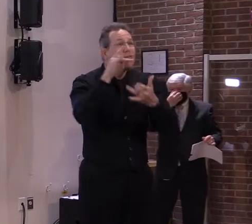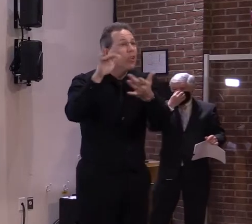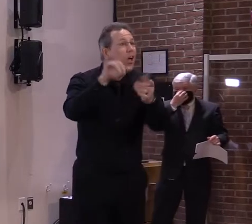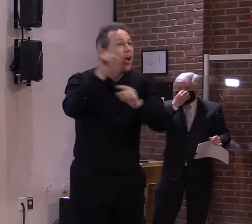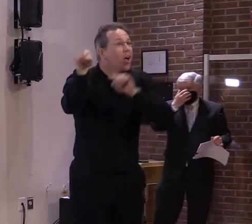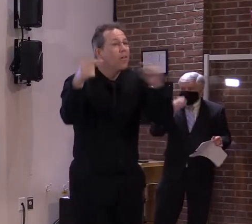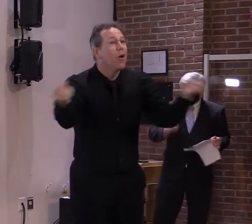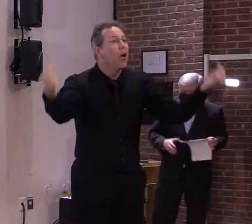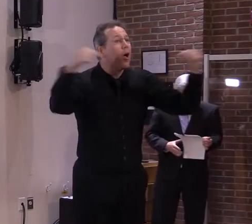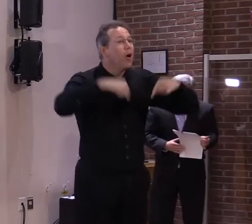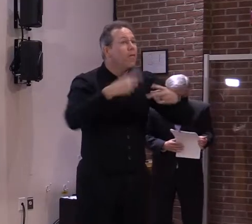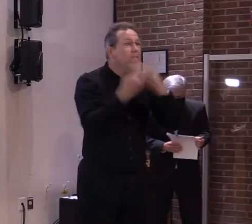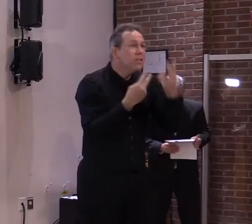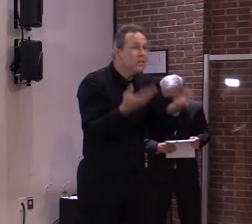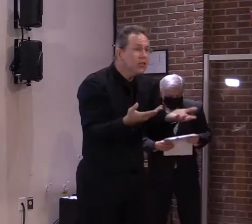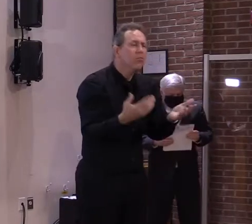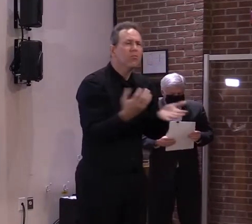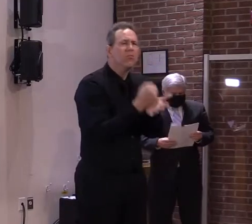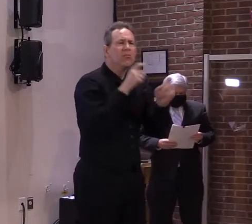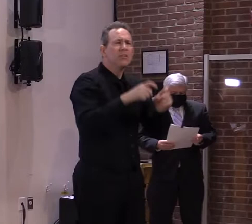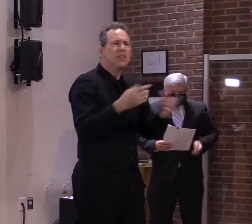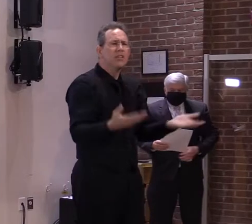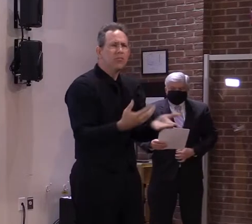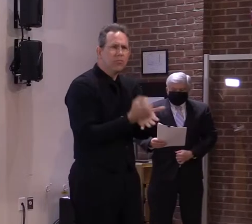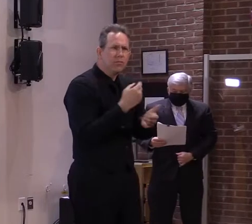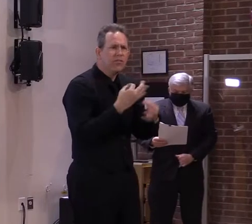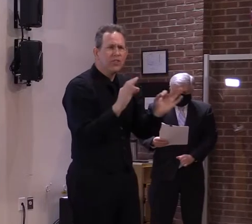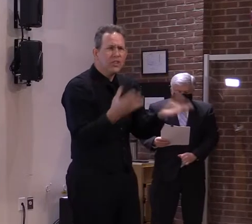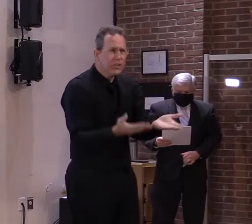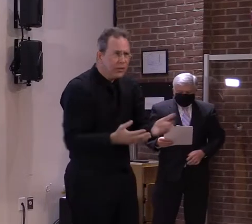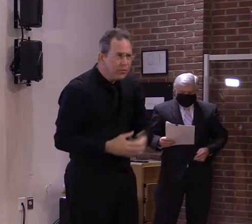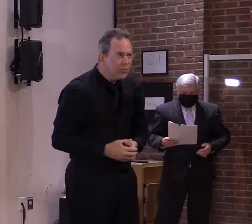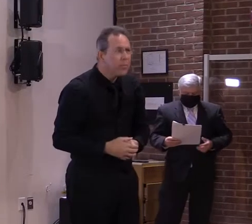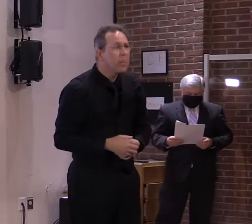more compliance and we'll catch cases a little earlier.